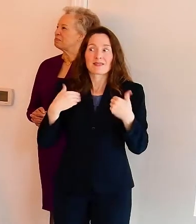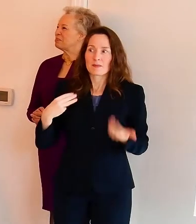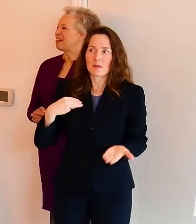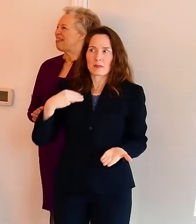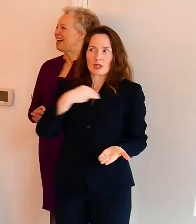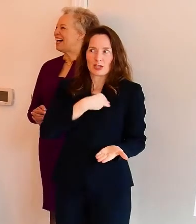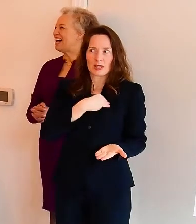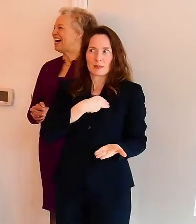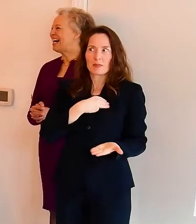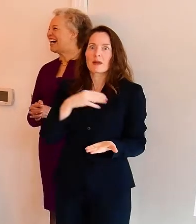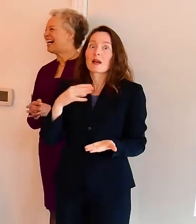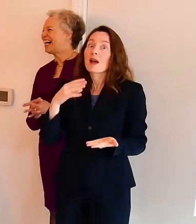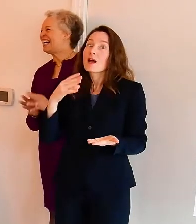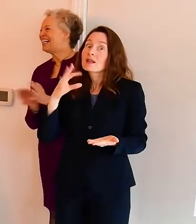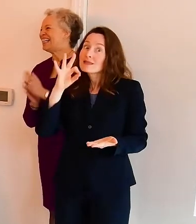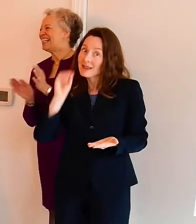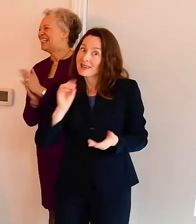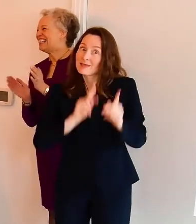whoop, whoop.